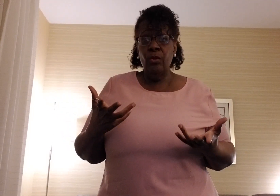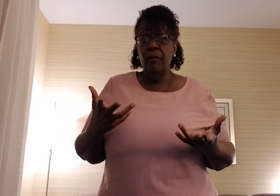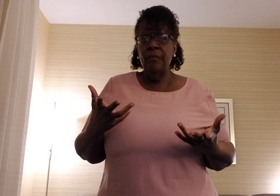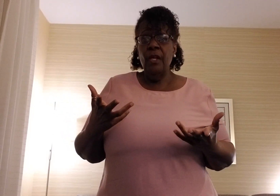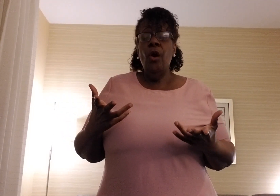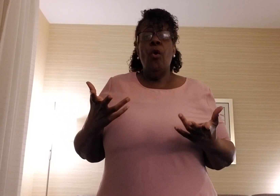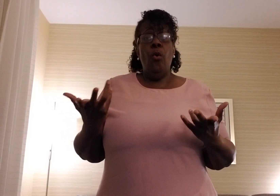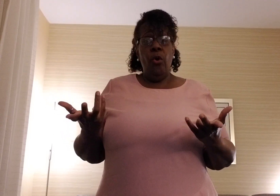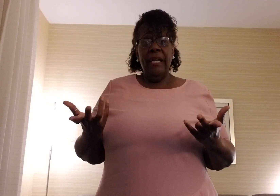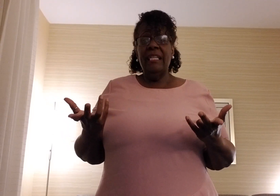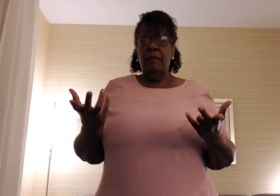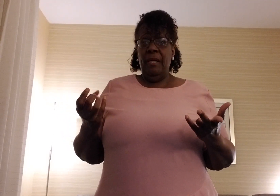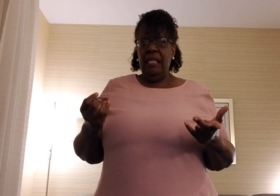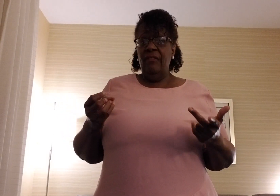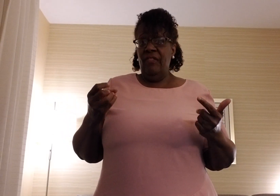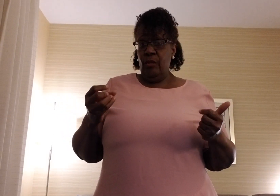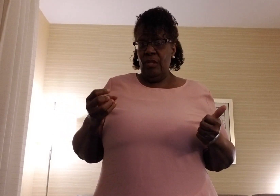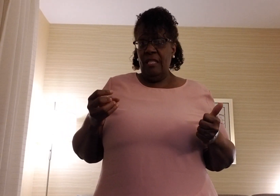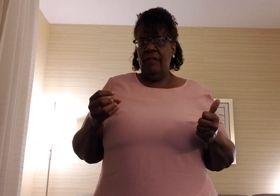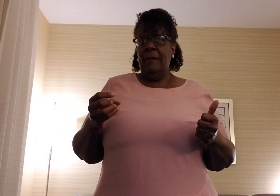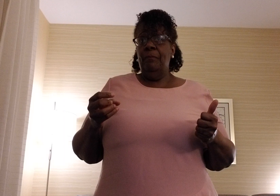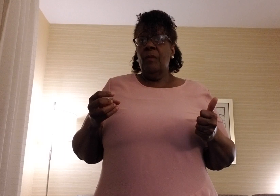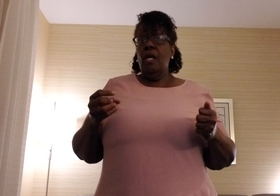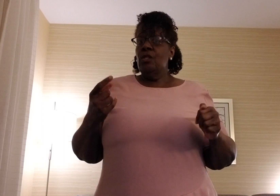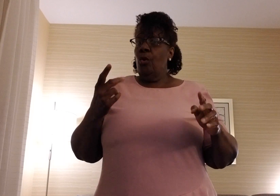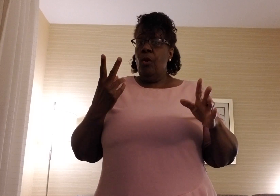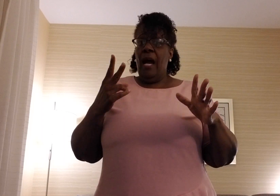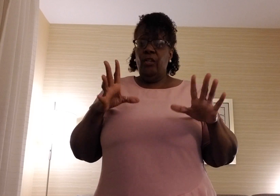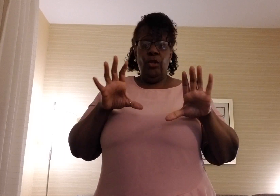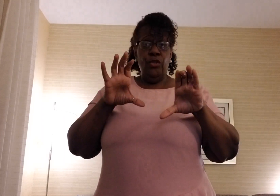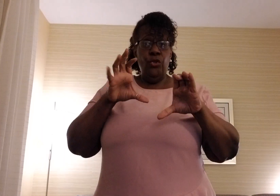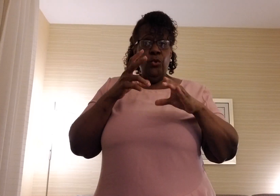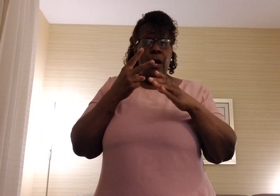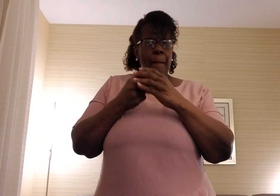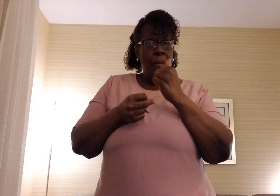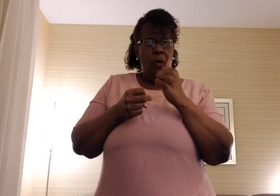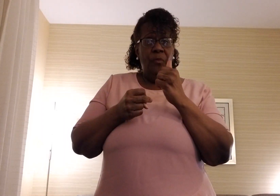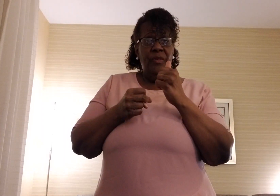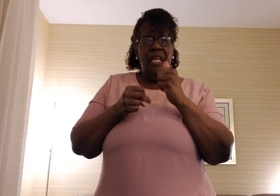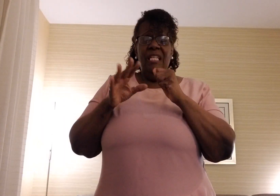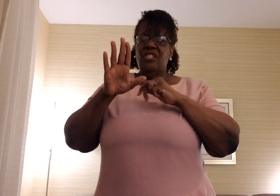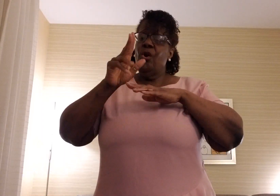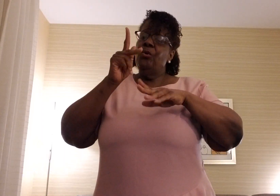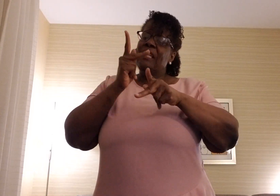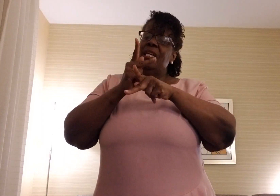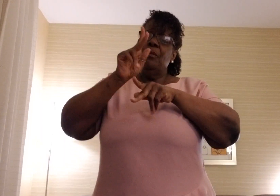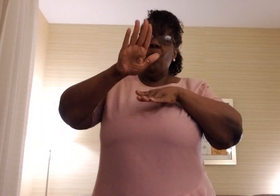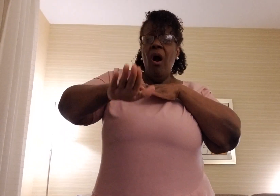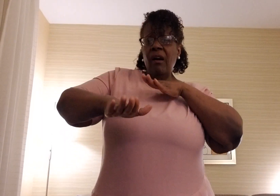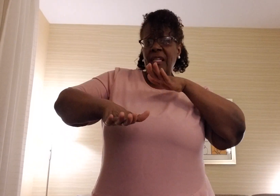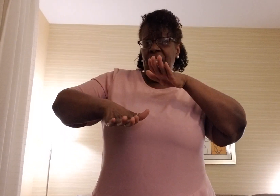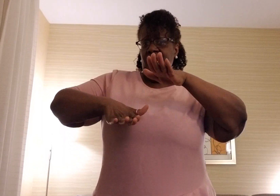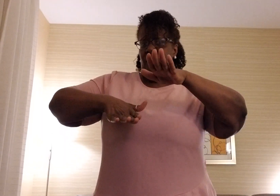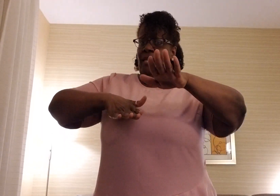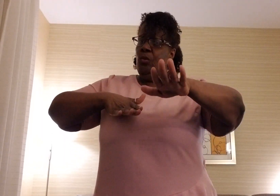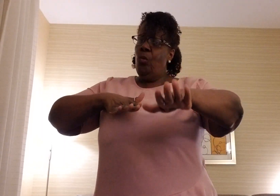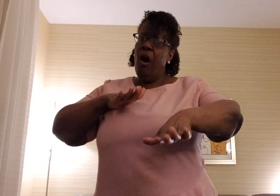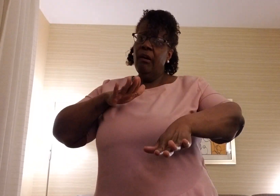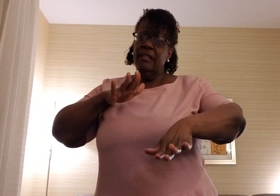literal or it can mean figuratively. So you can do both. So keep walking and